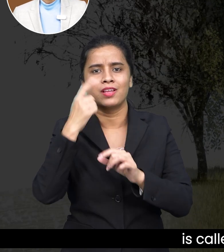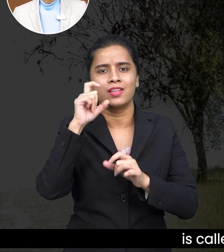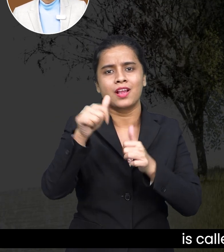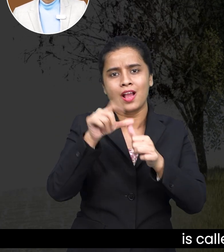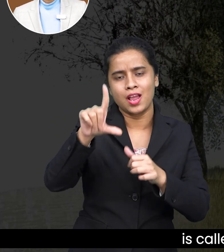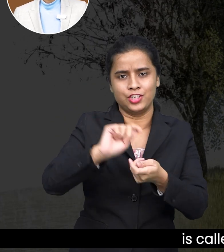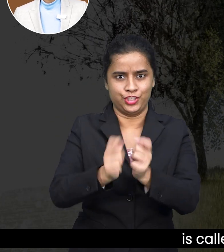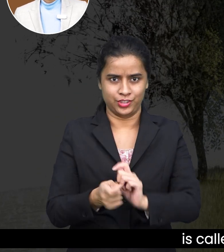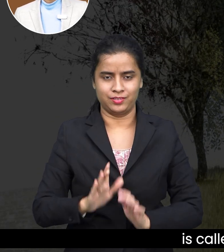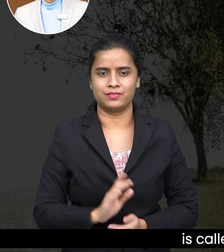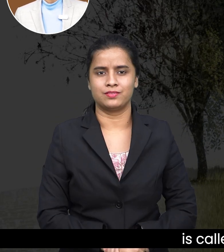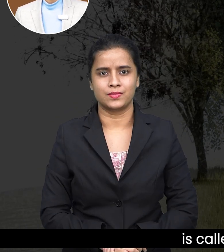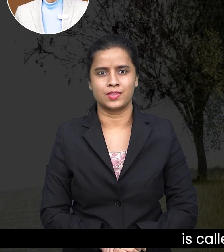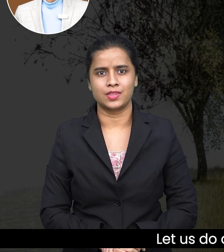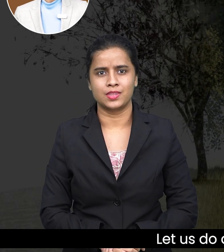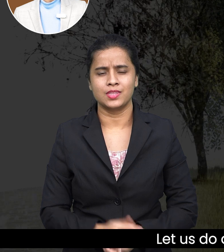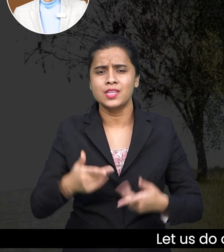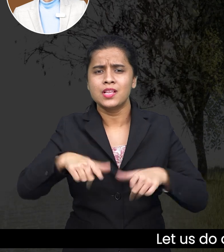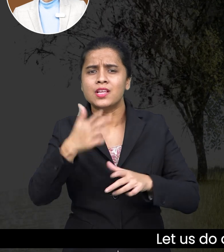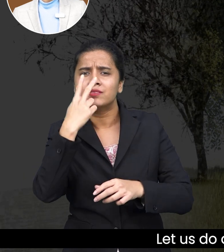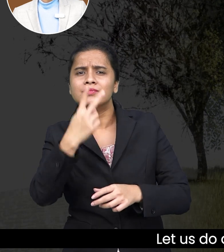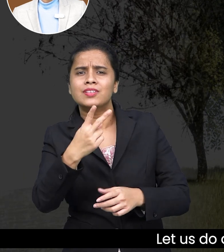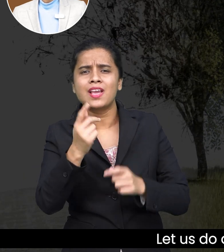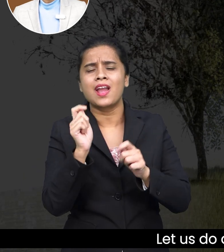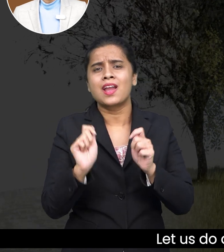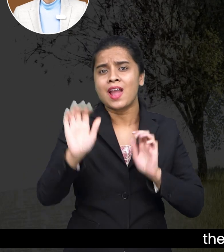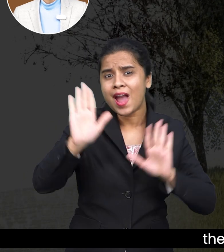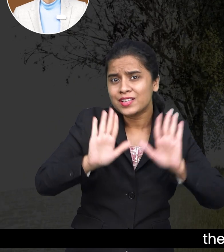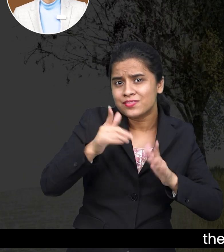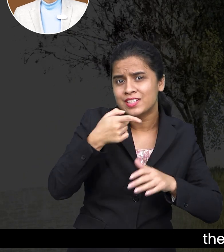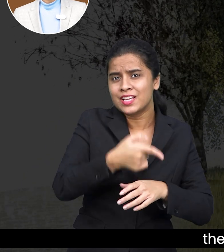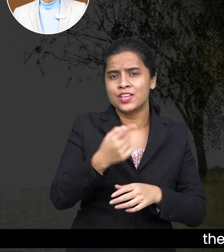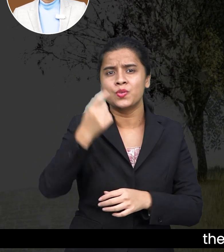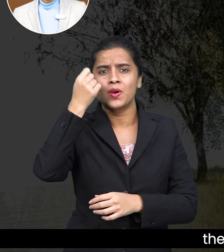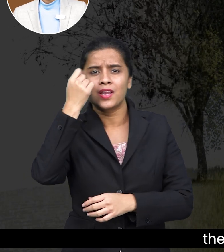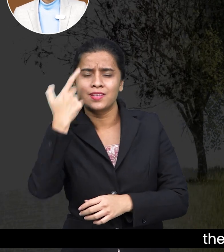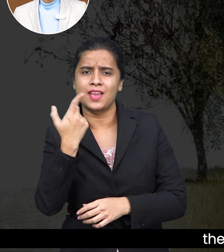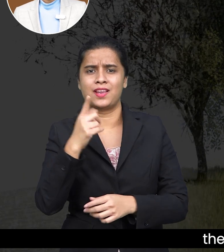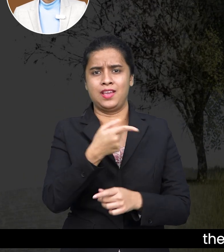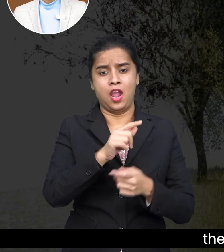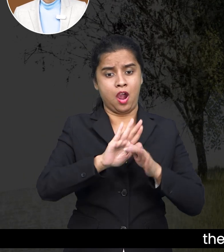physical change. Let us do an activity to understand the change in shape.